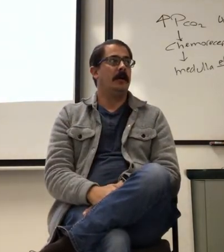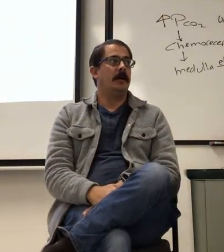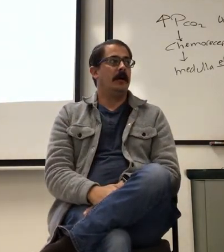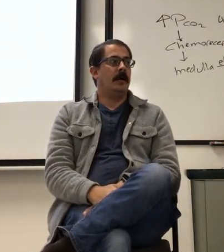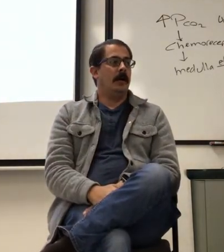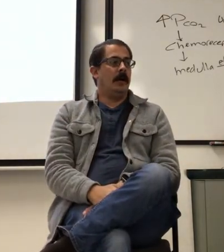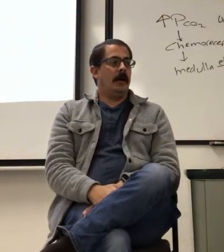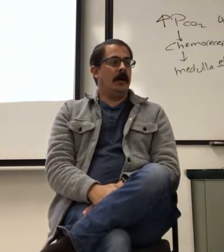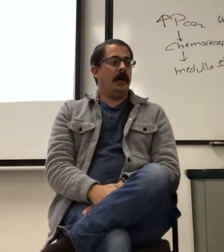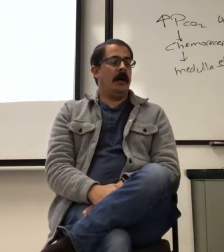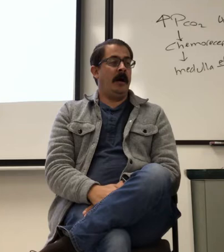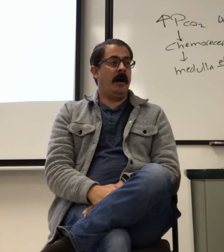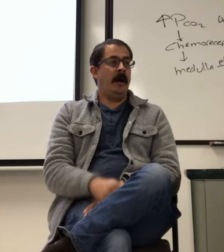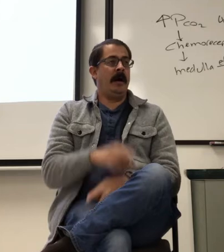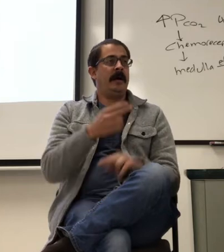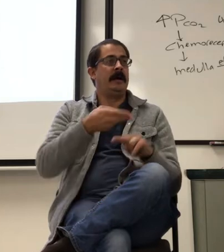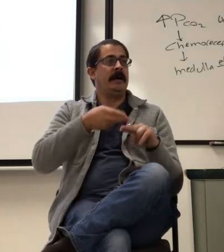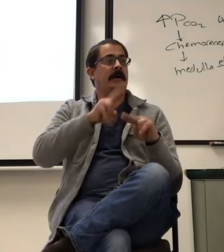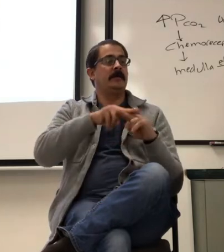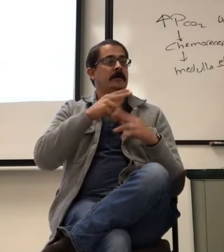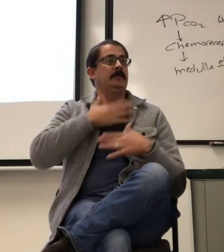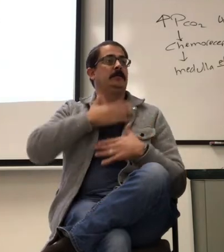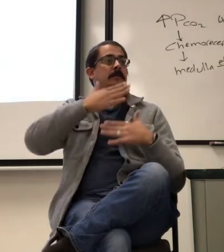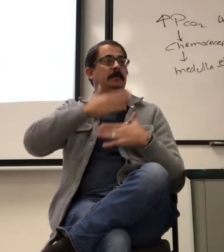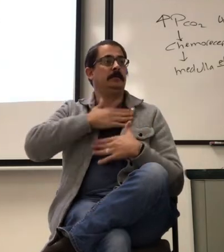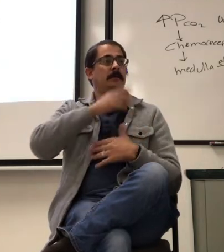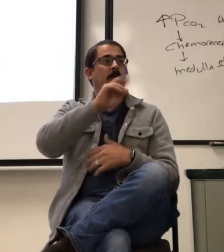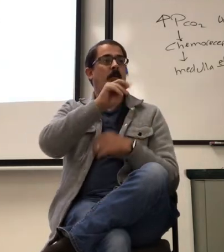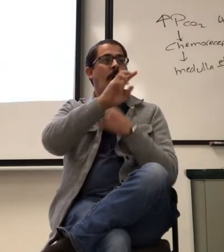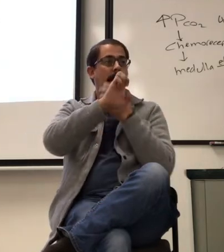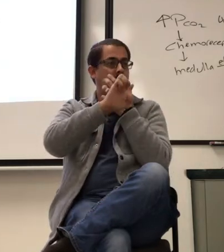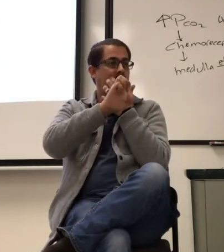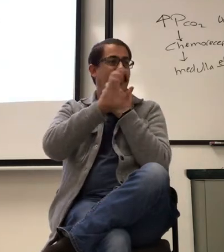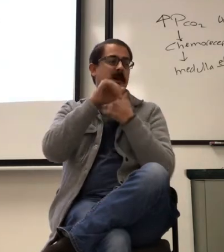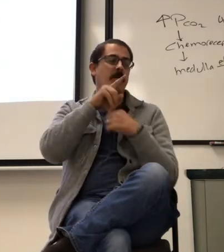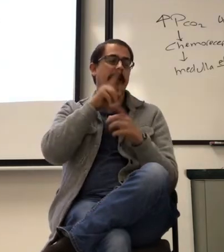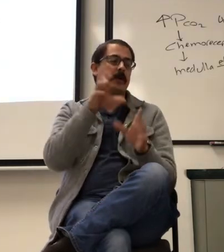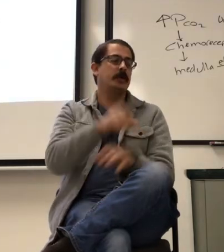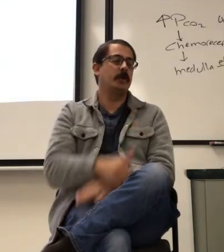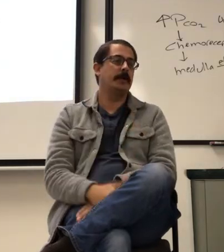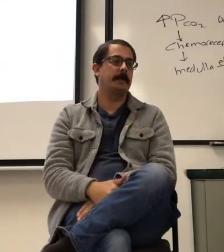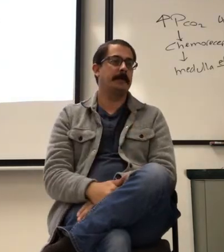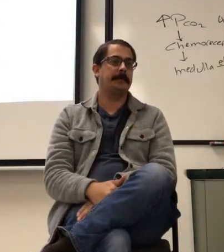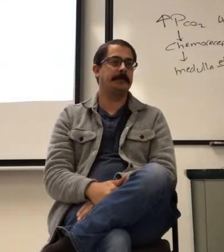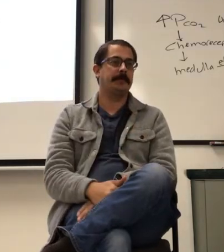We're increasing the respiratory rate. That's really what we're doing.